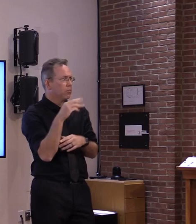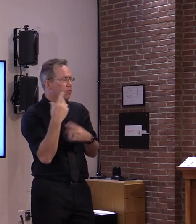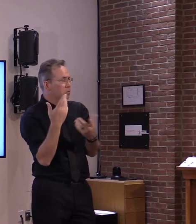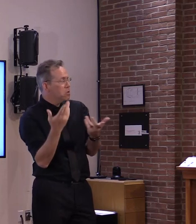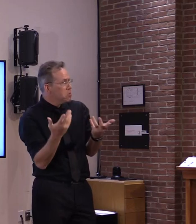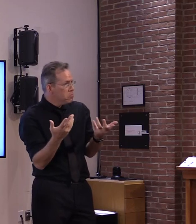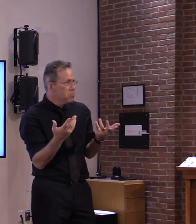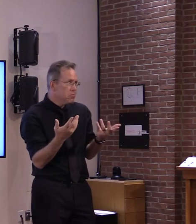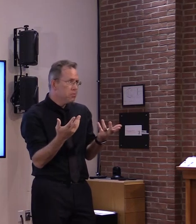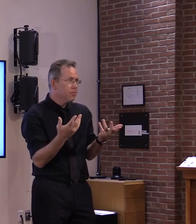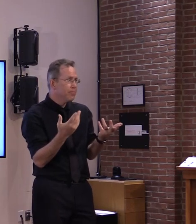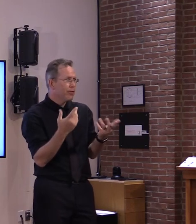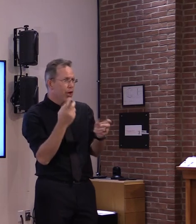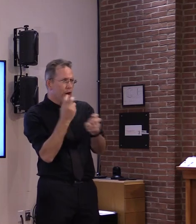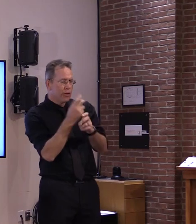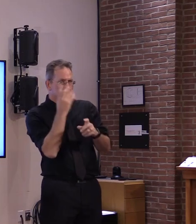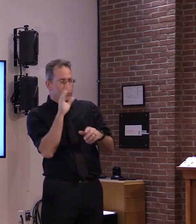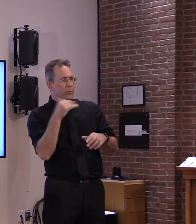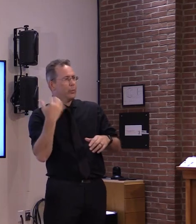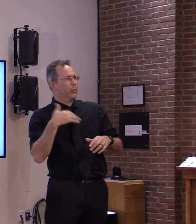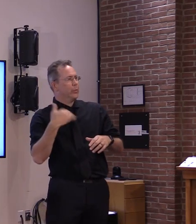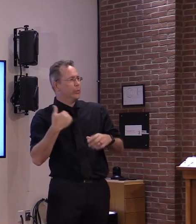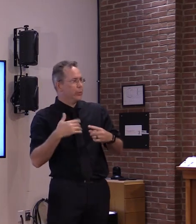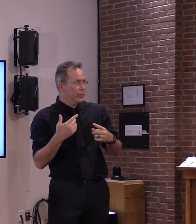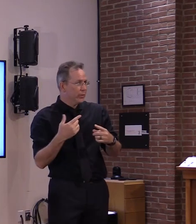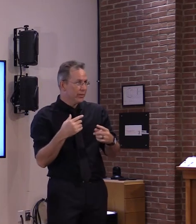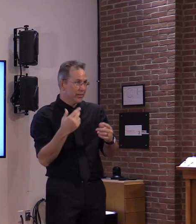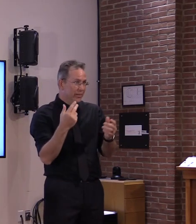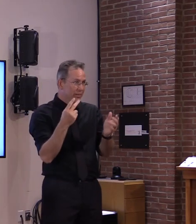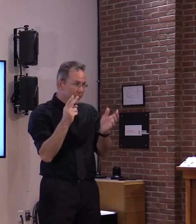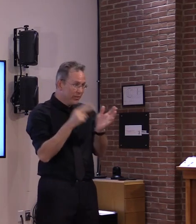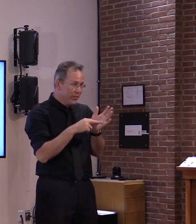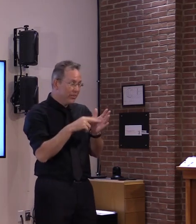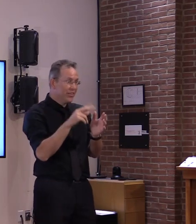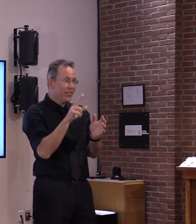we're actually at 2,326 cases right now.